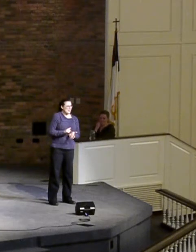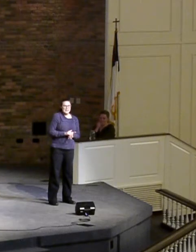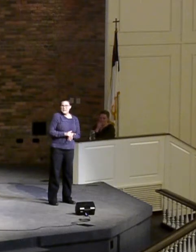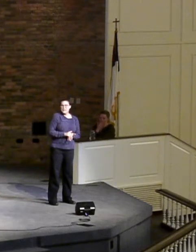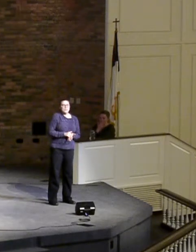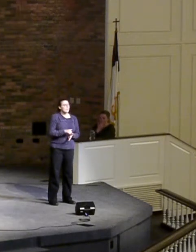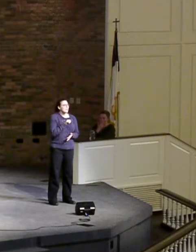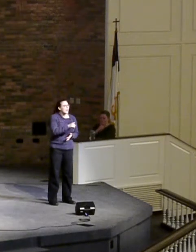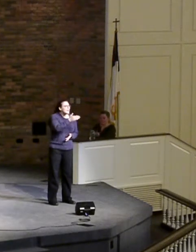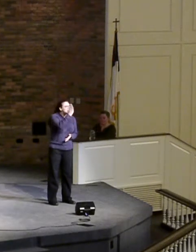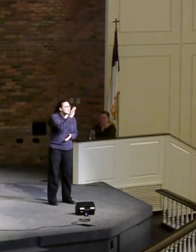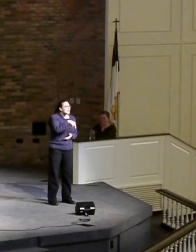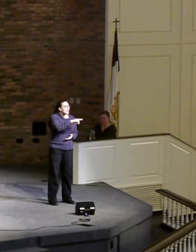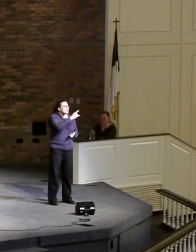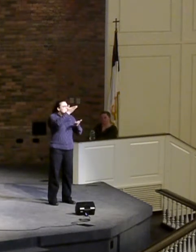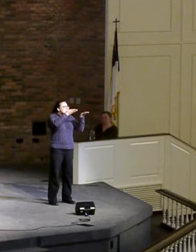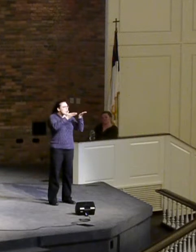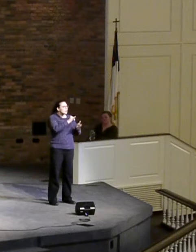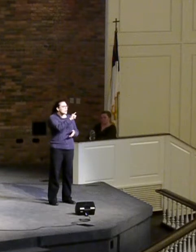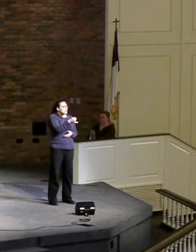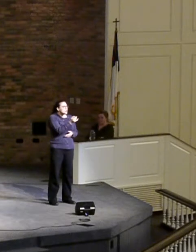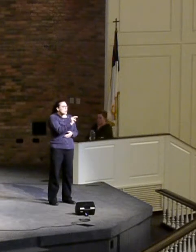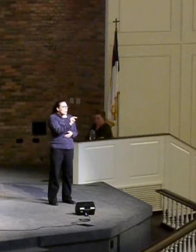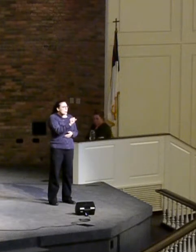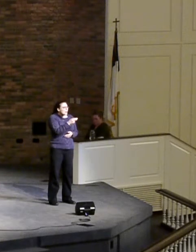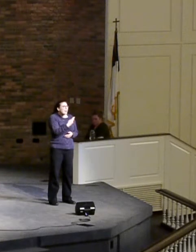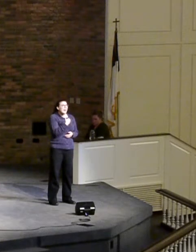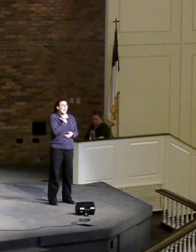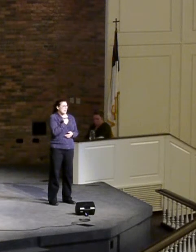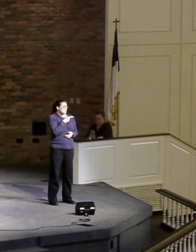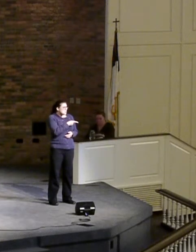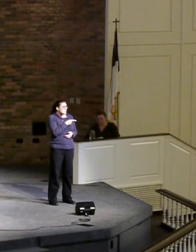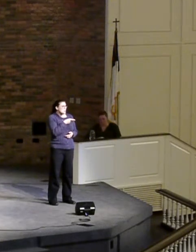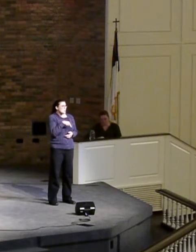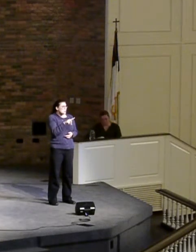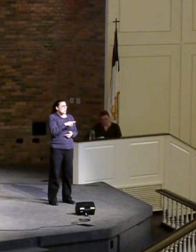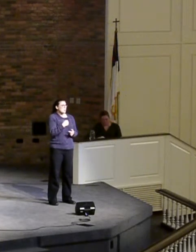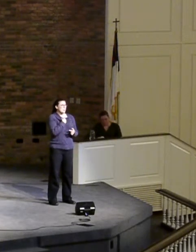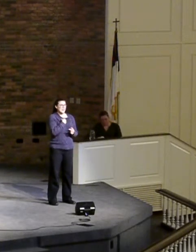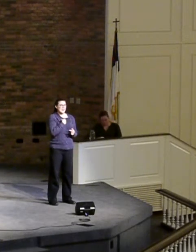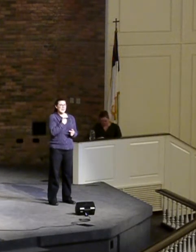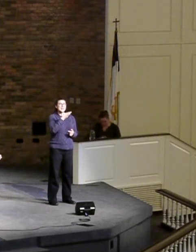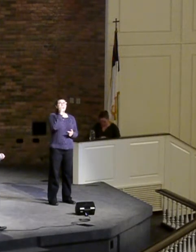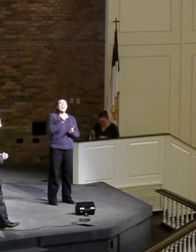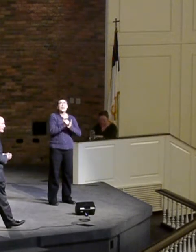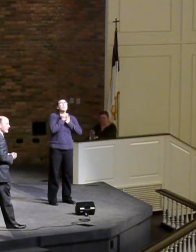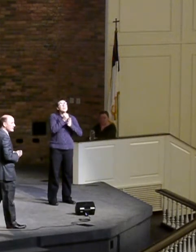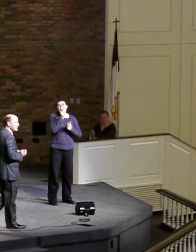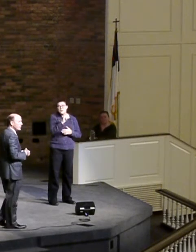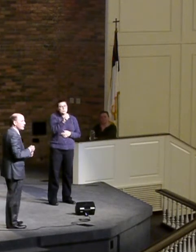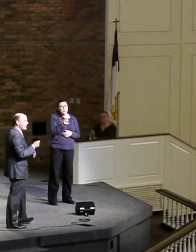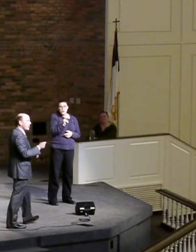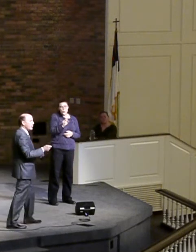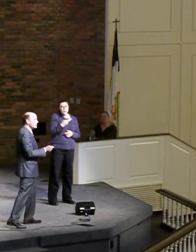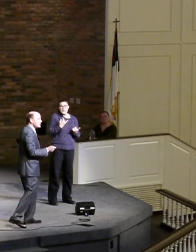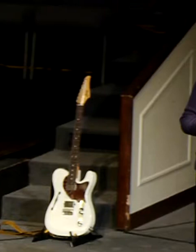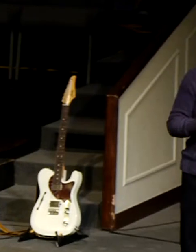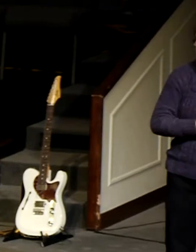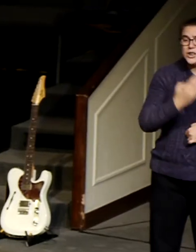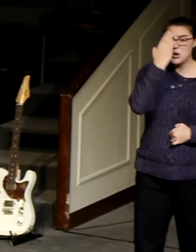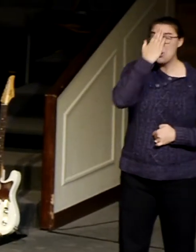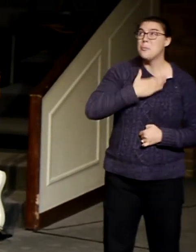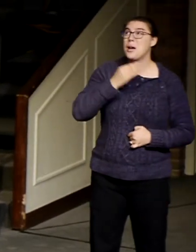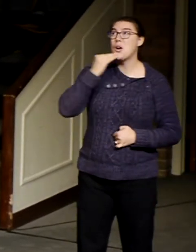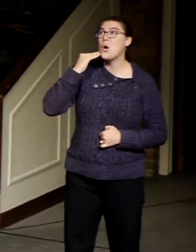the God we serve. Jonah, I'm you, and you're me. God, help me not to be Jonah today, to know that my home is in